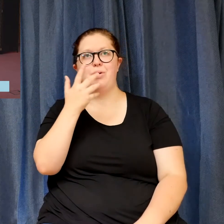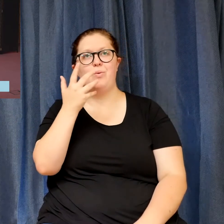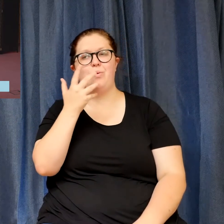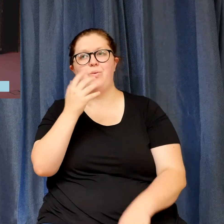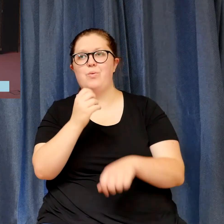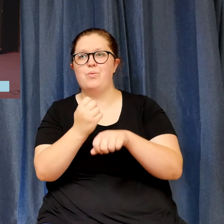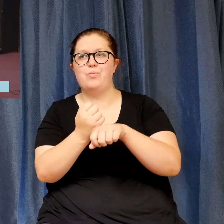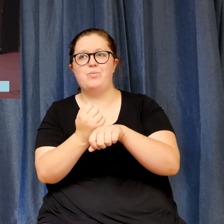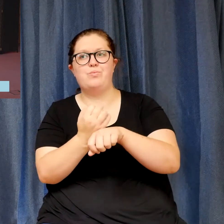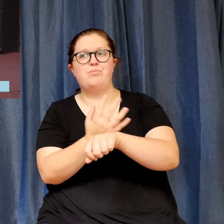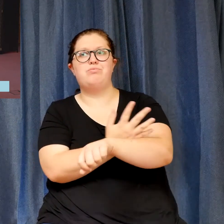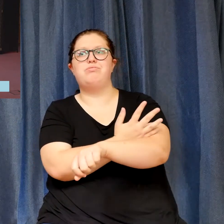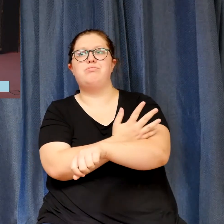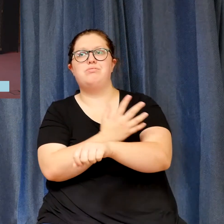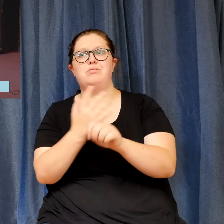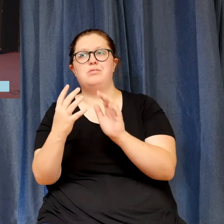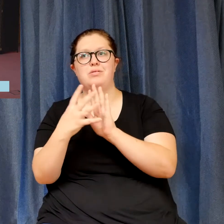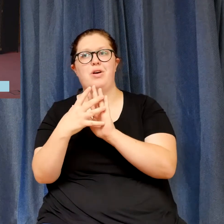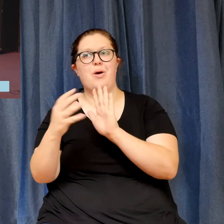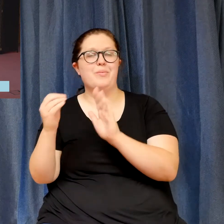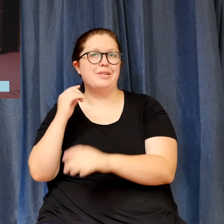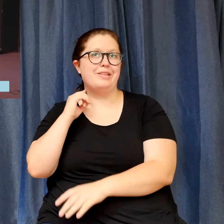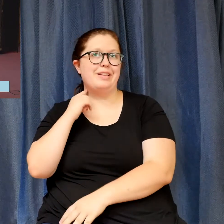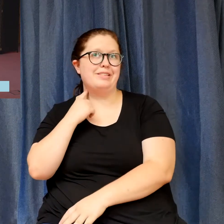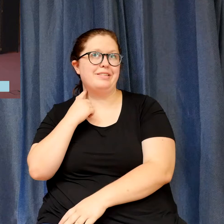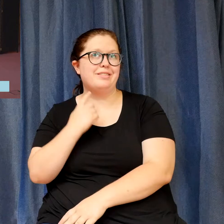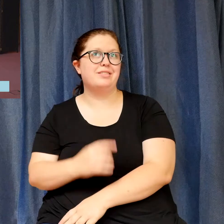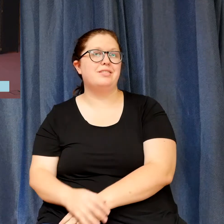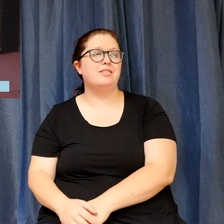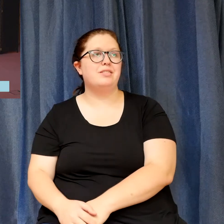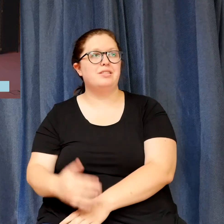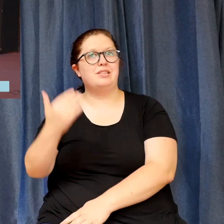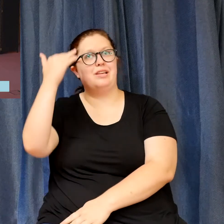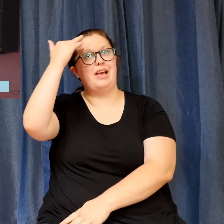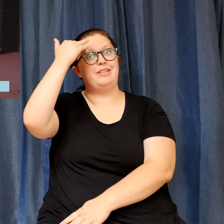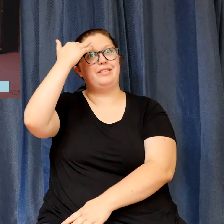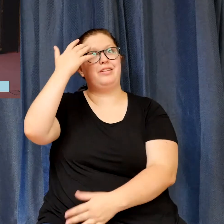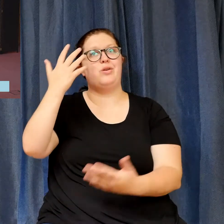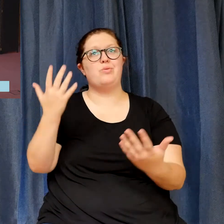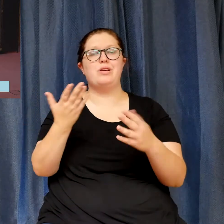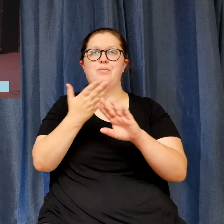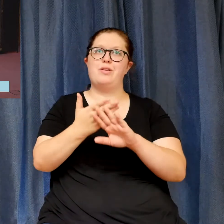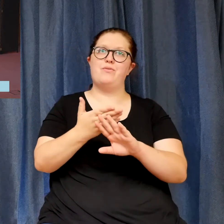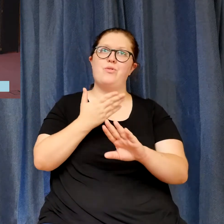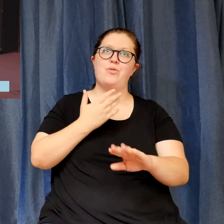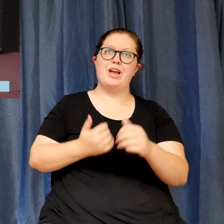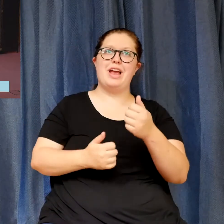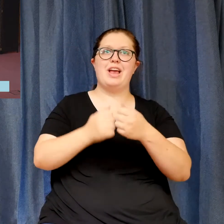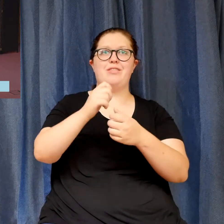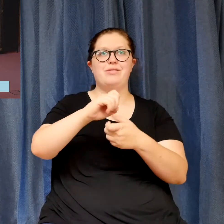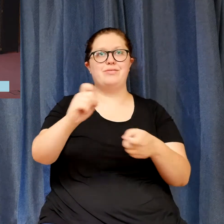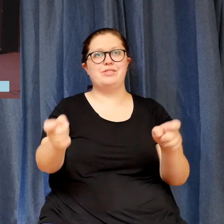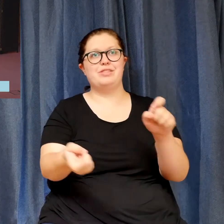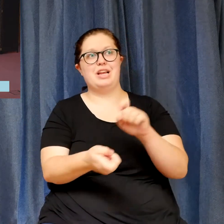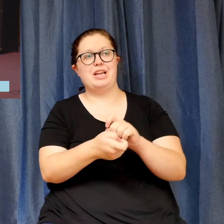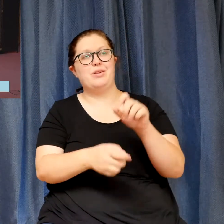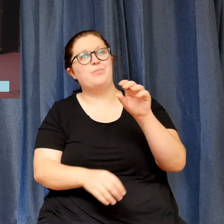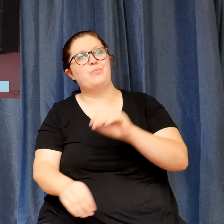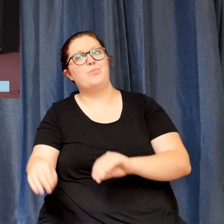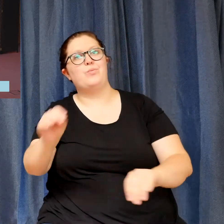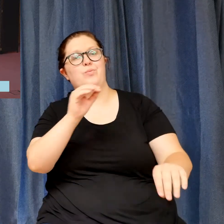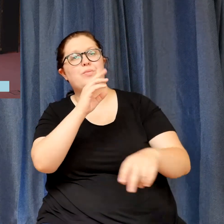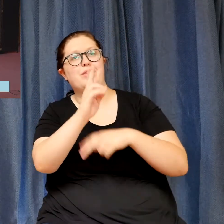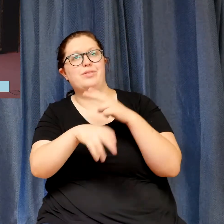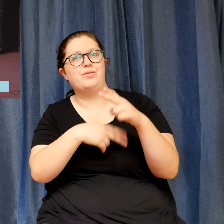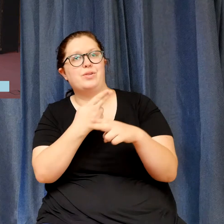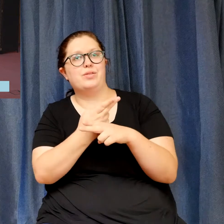Because consciousness is what precedes every shift, every change, every movement in the